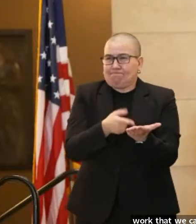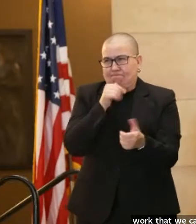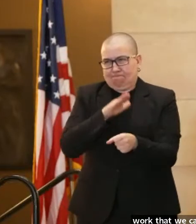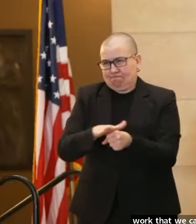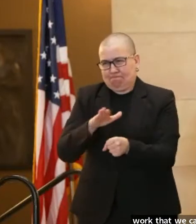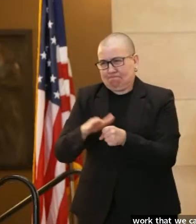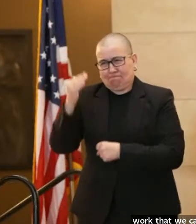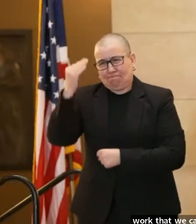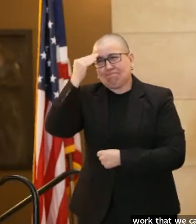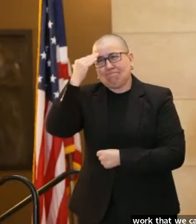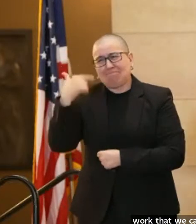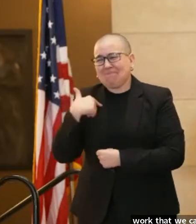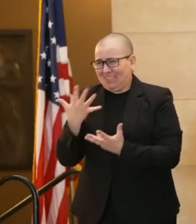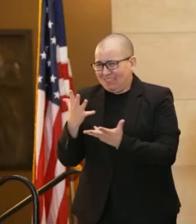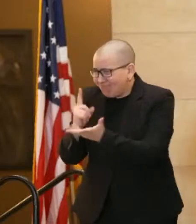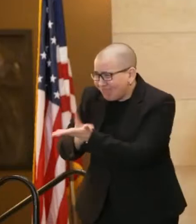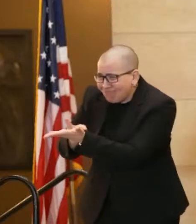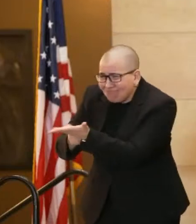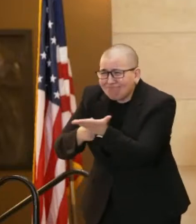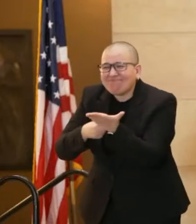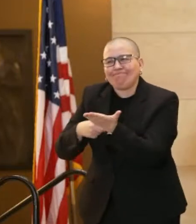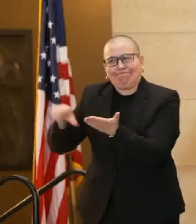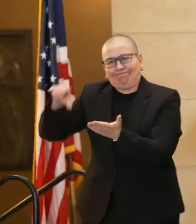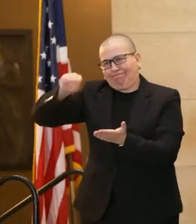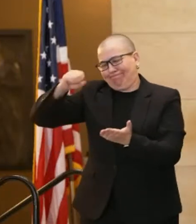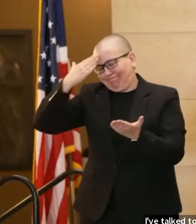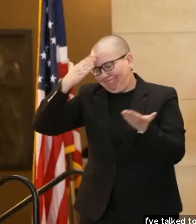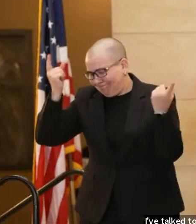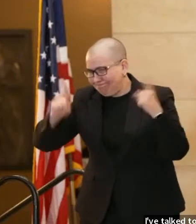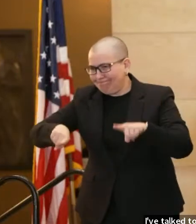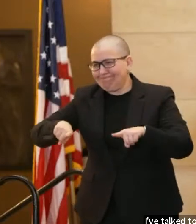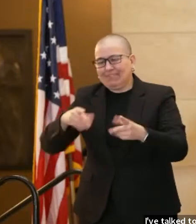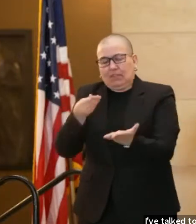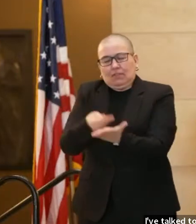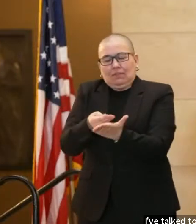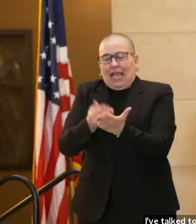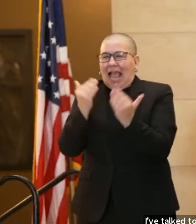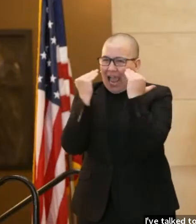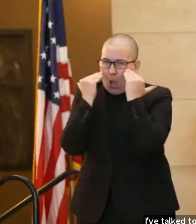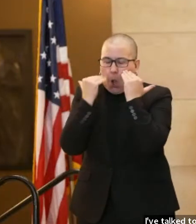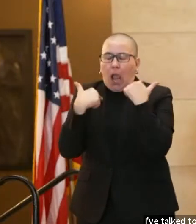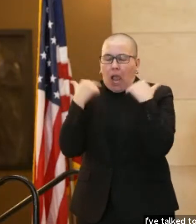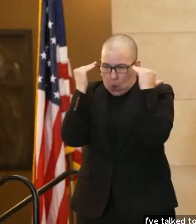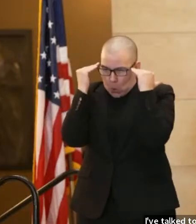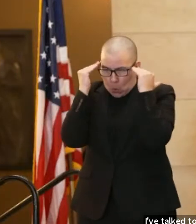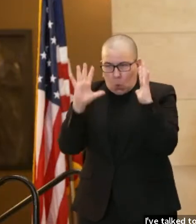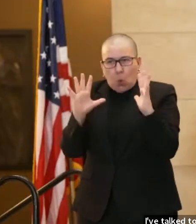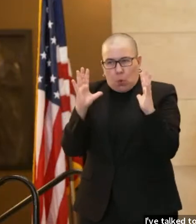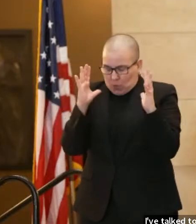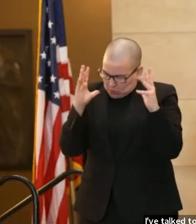you. I know that that's a continual fight. I know that. We hear you. We're paying attention.